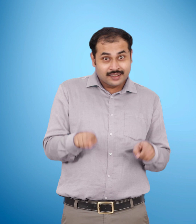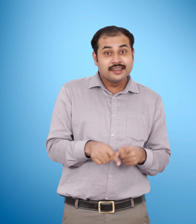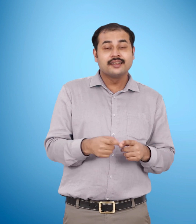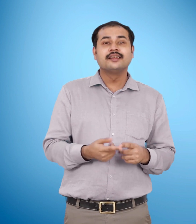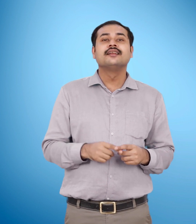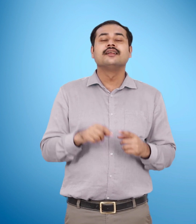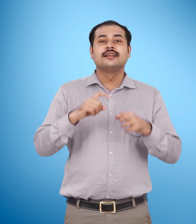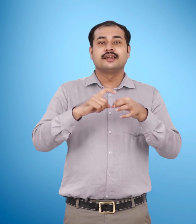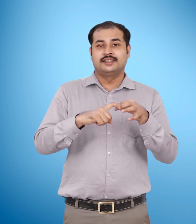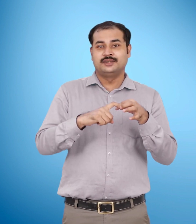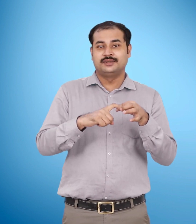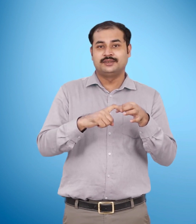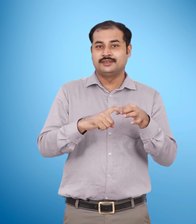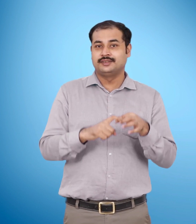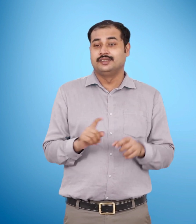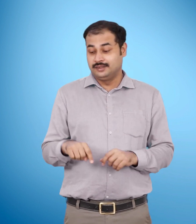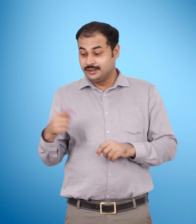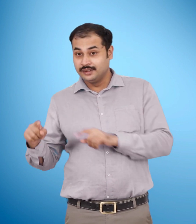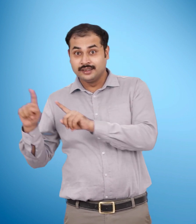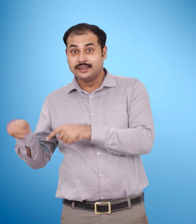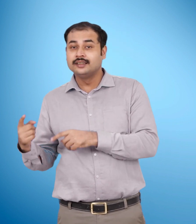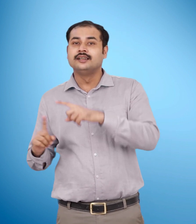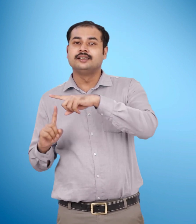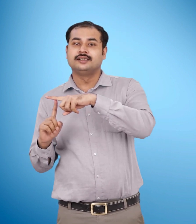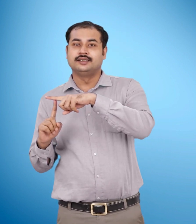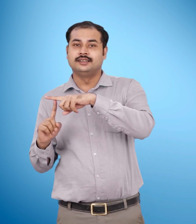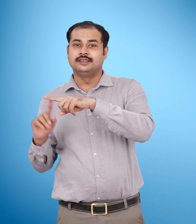is Q. And then there is T.